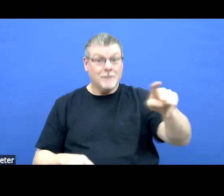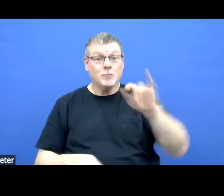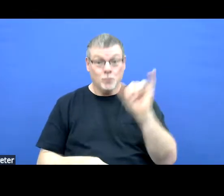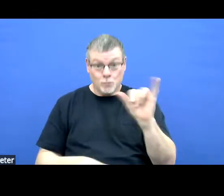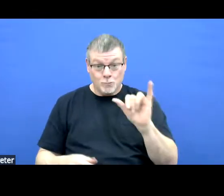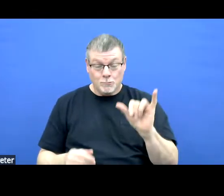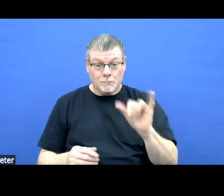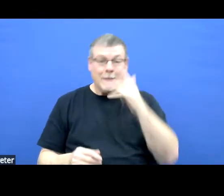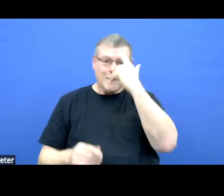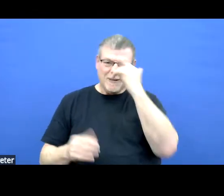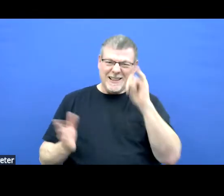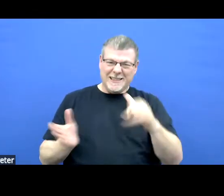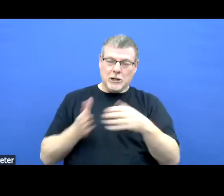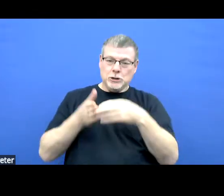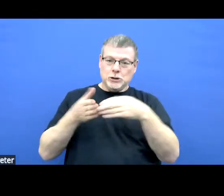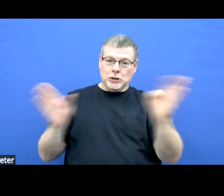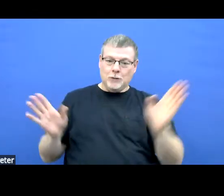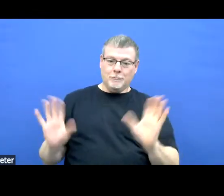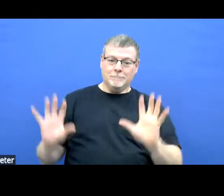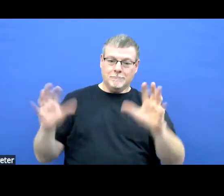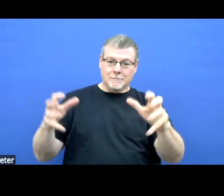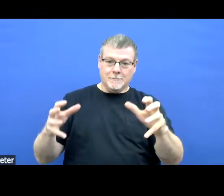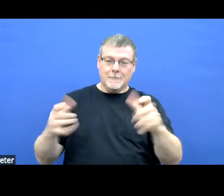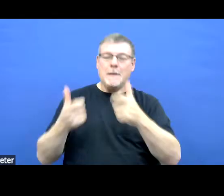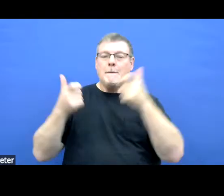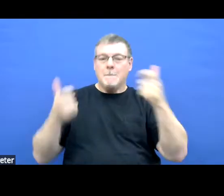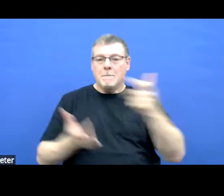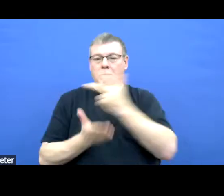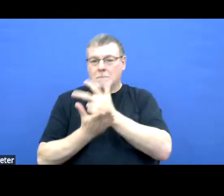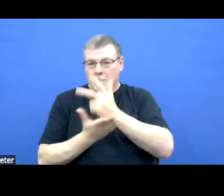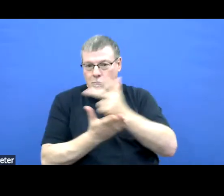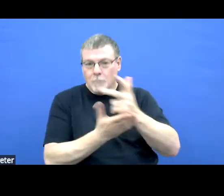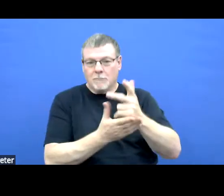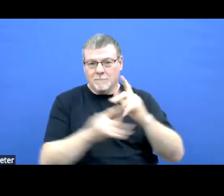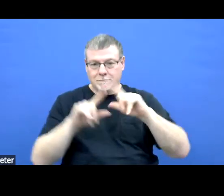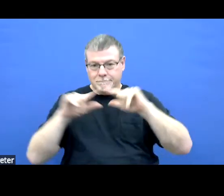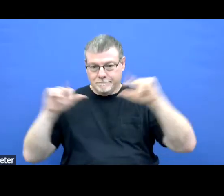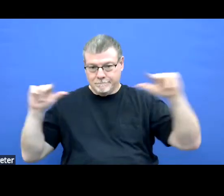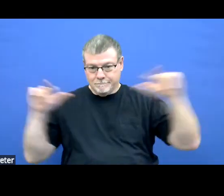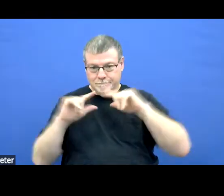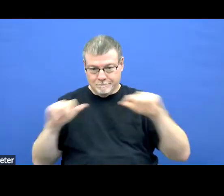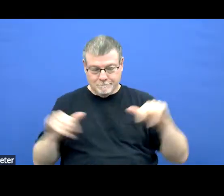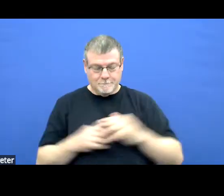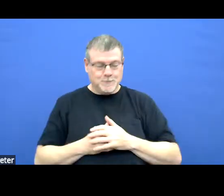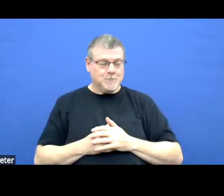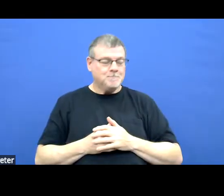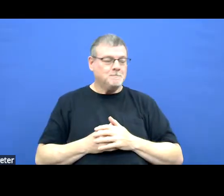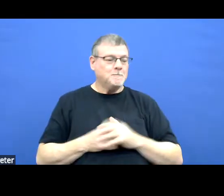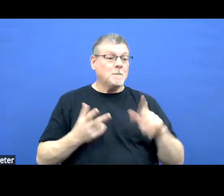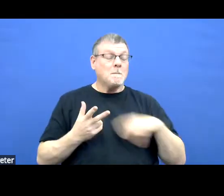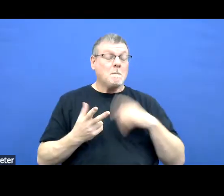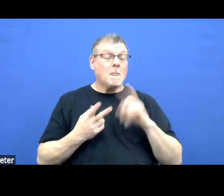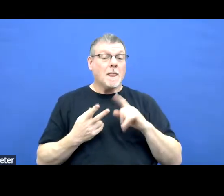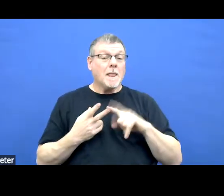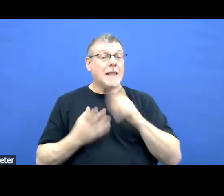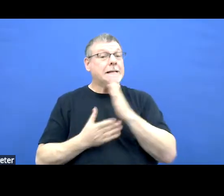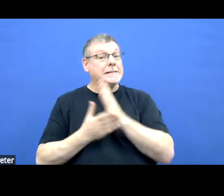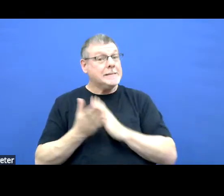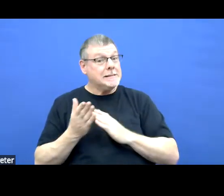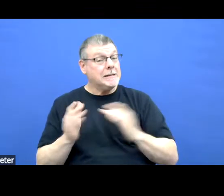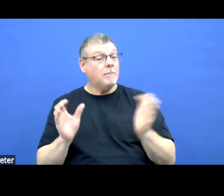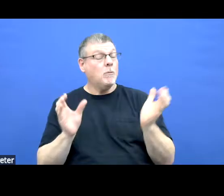well, because that's generally where we have the bigger parking lots, that type of stuff. There are a couple places where there are